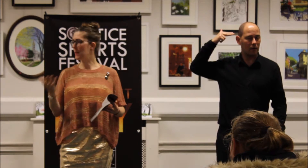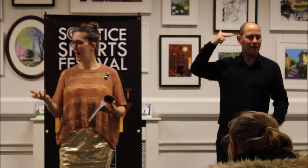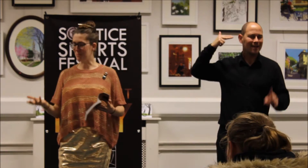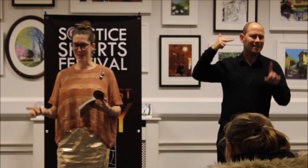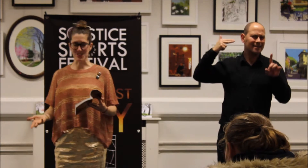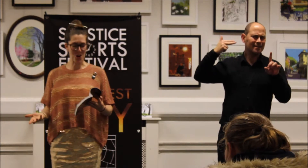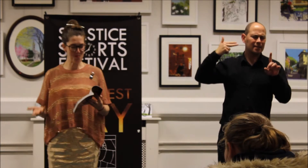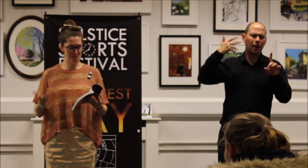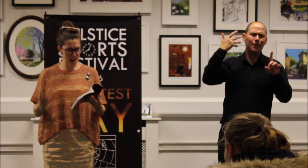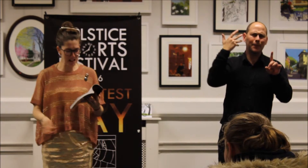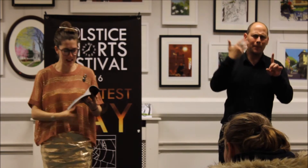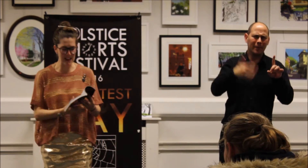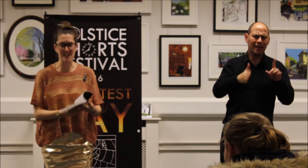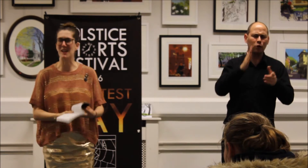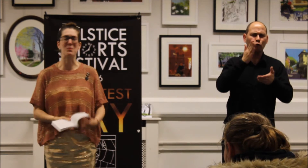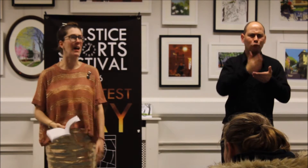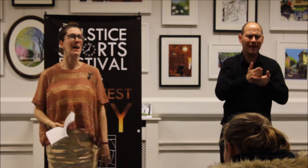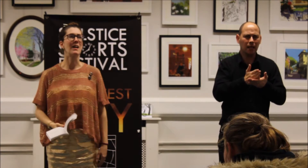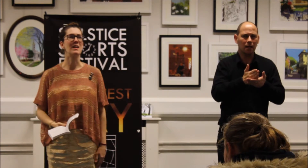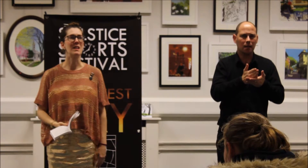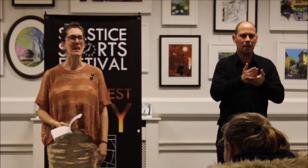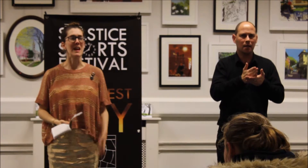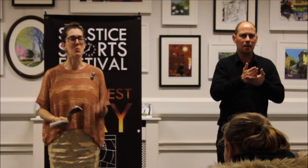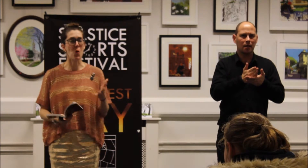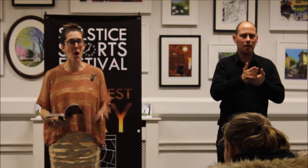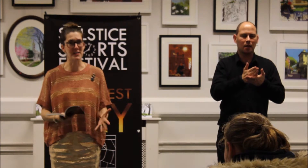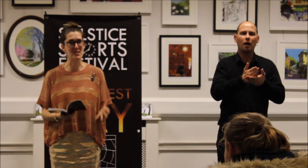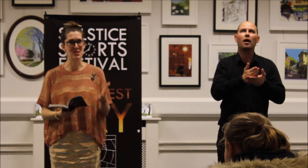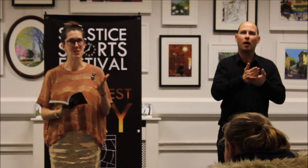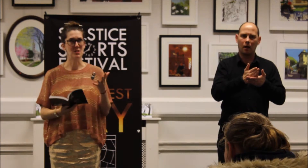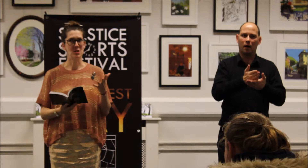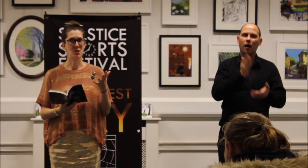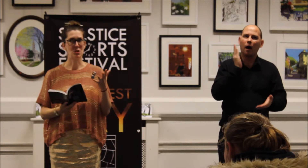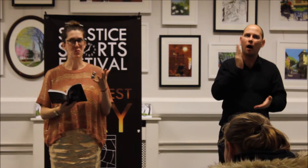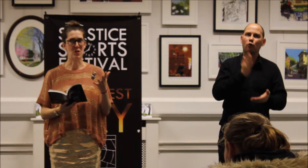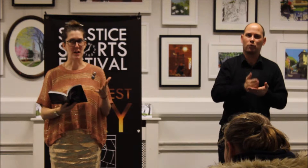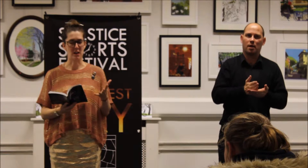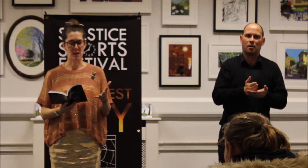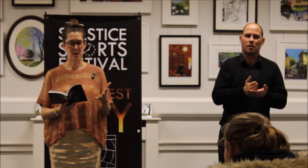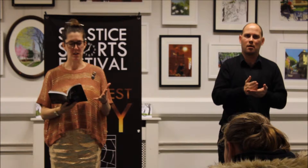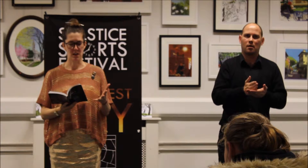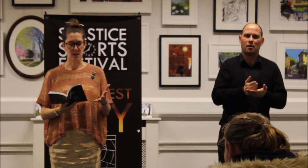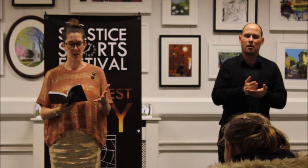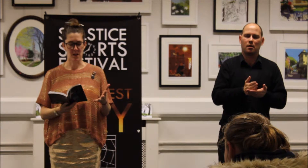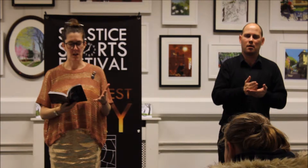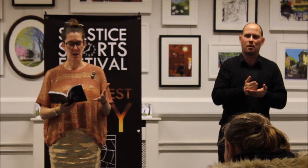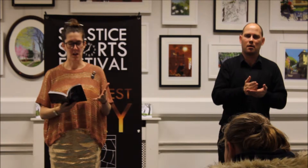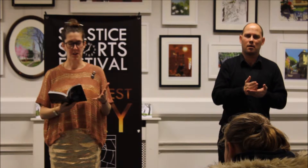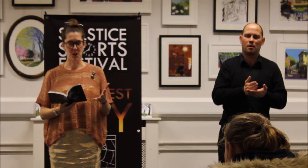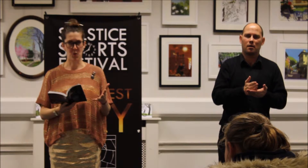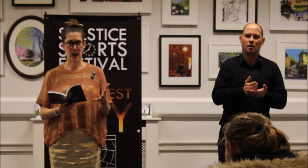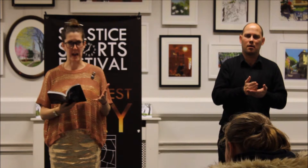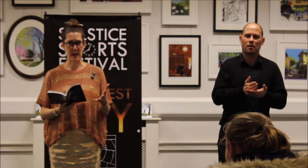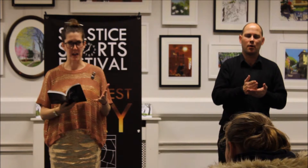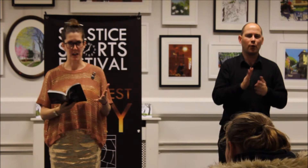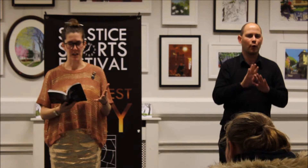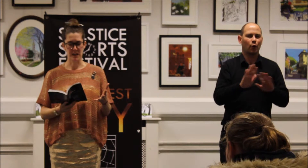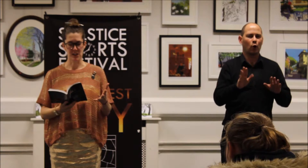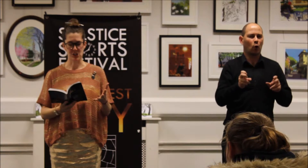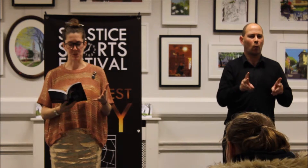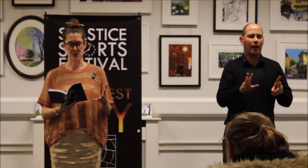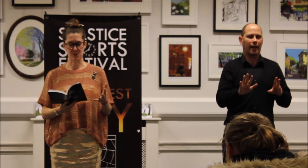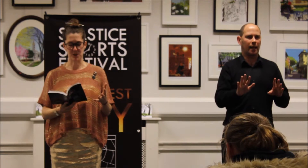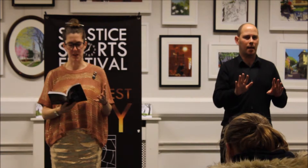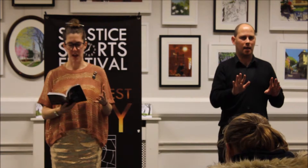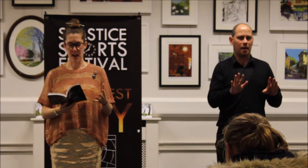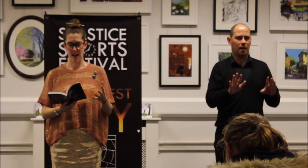It had been so real. It was real. "No way,"